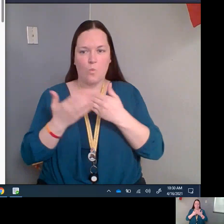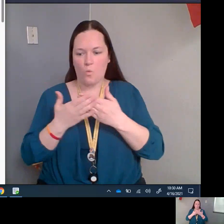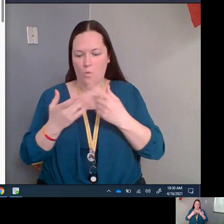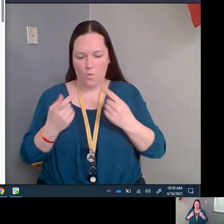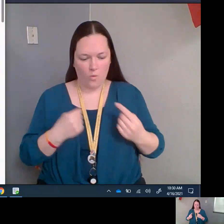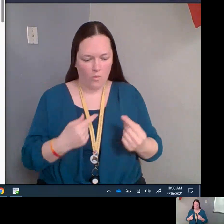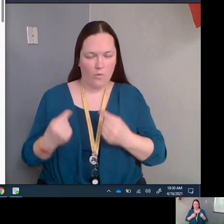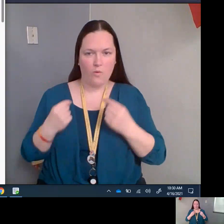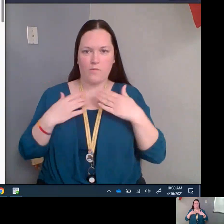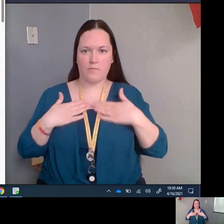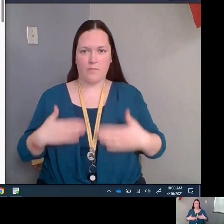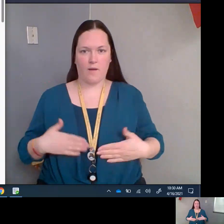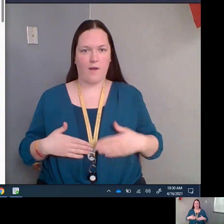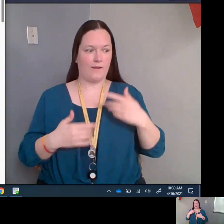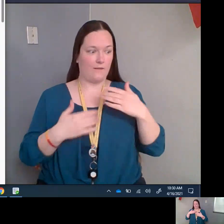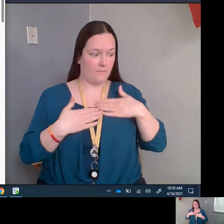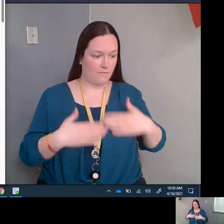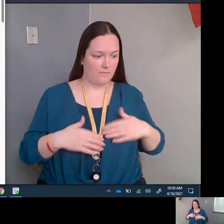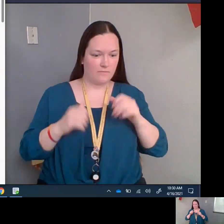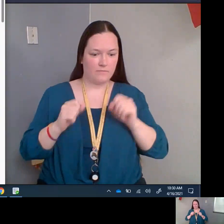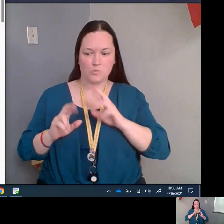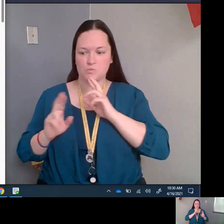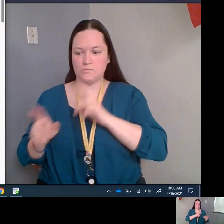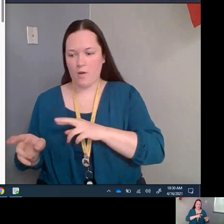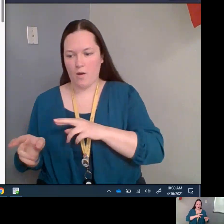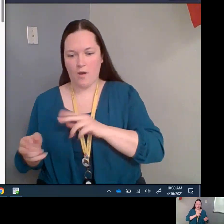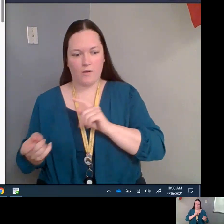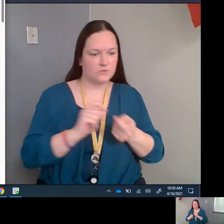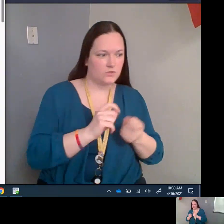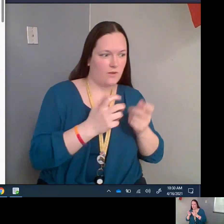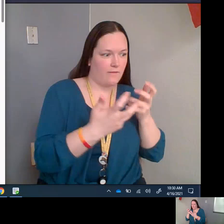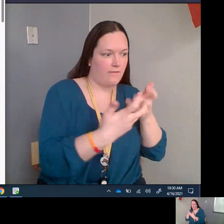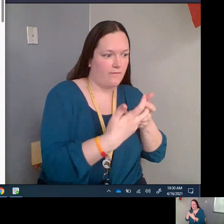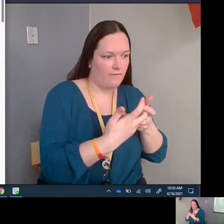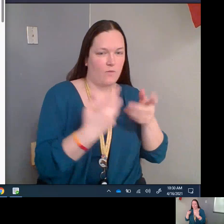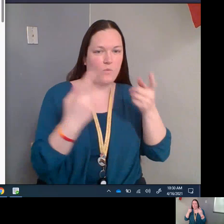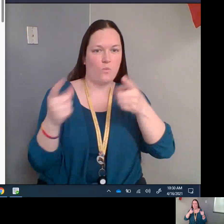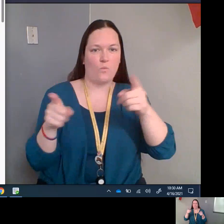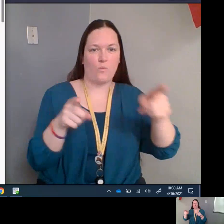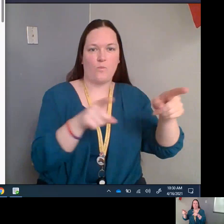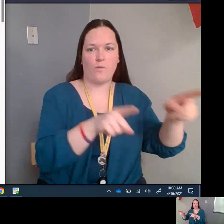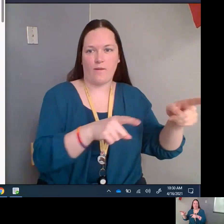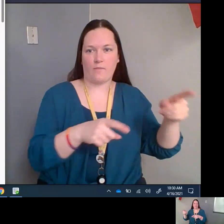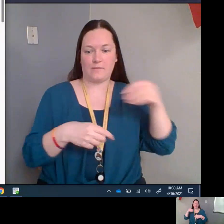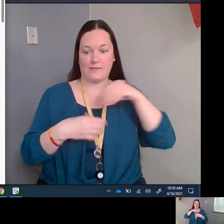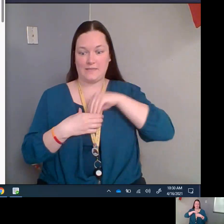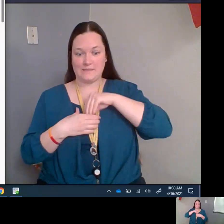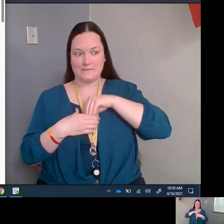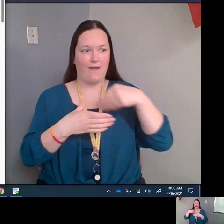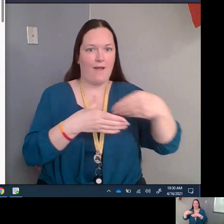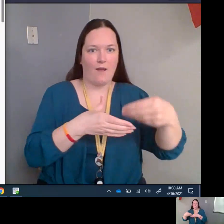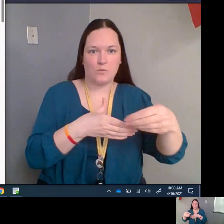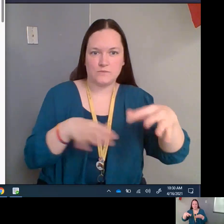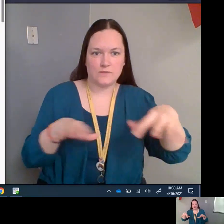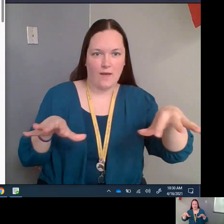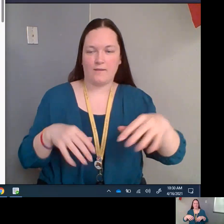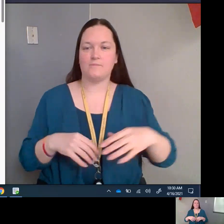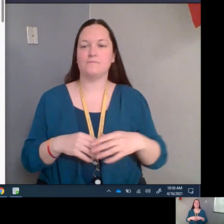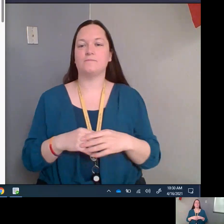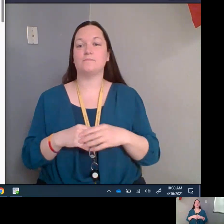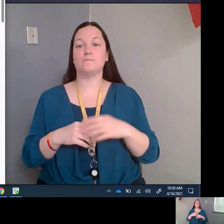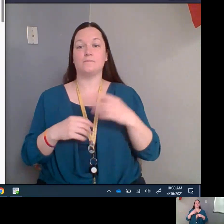to respond and adapt to changes that occur both inside and outside the body. Now, the nervous system is actually